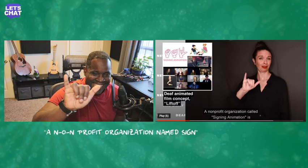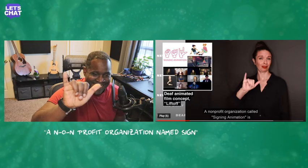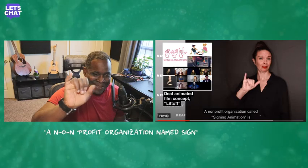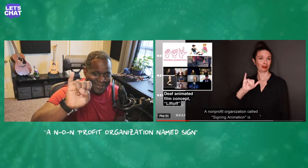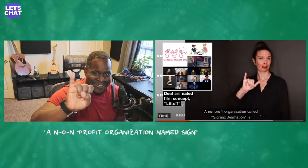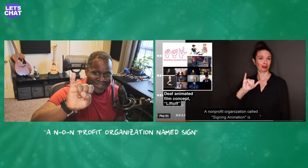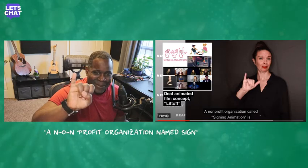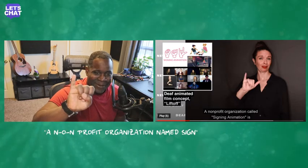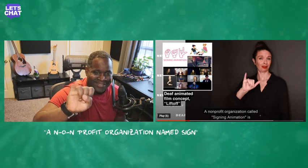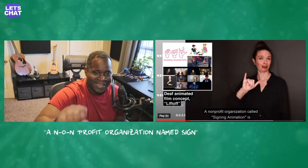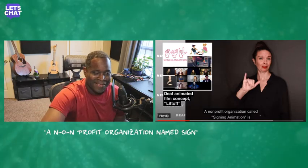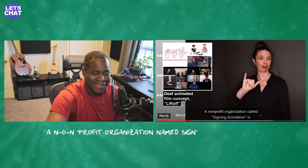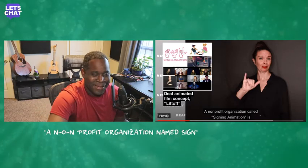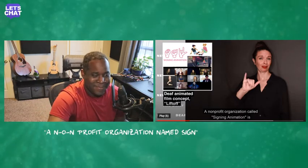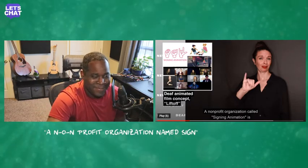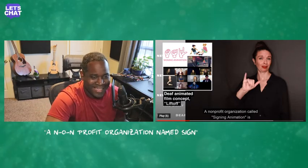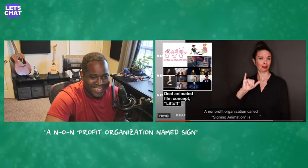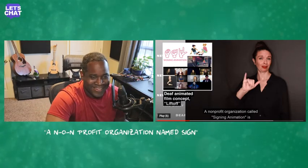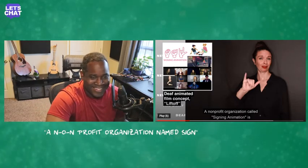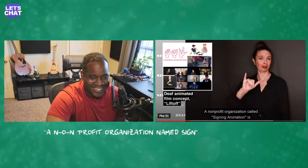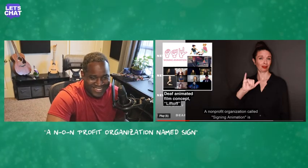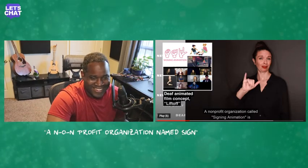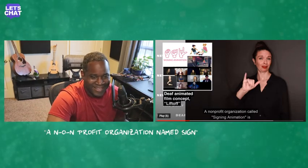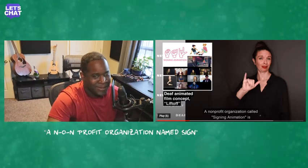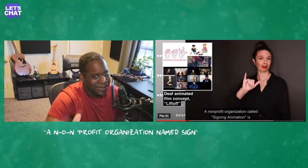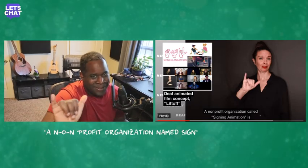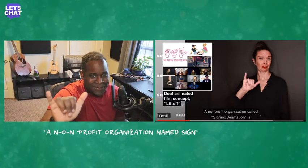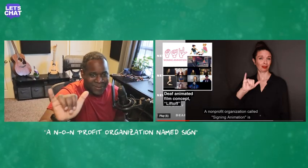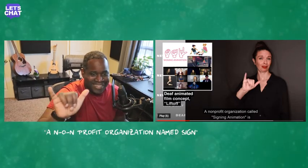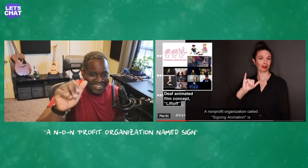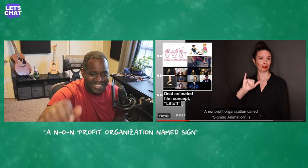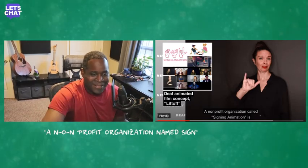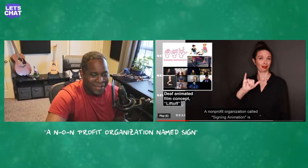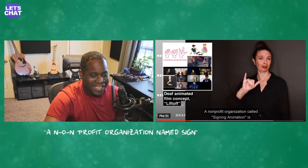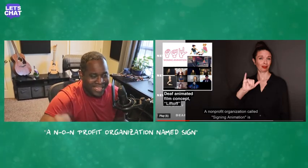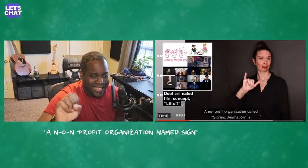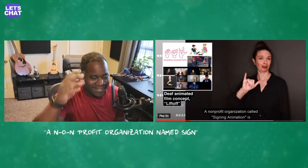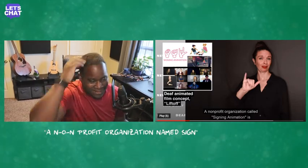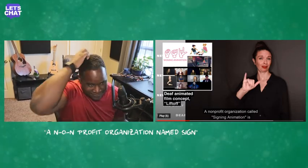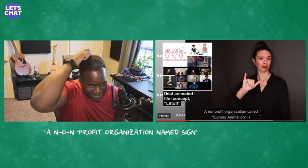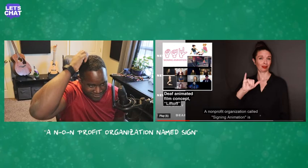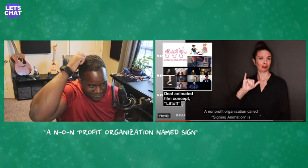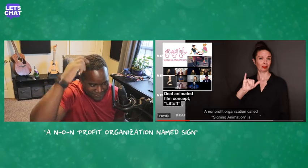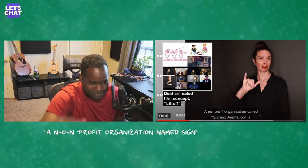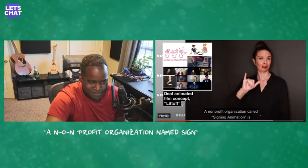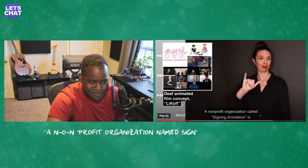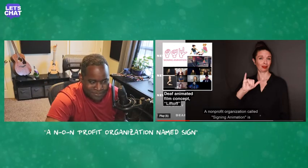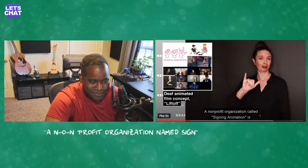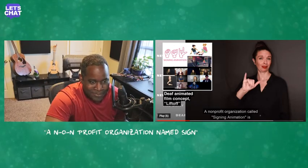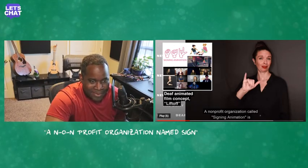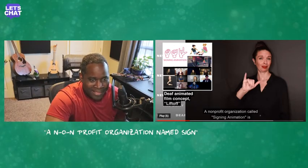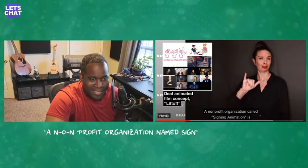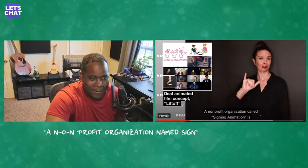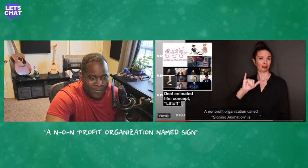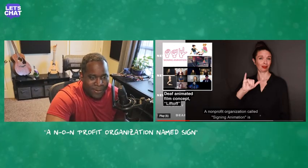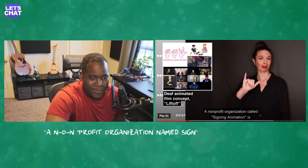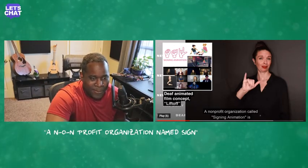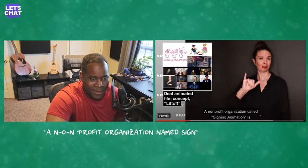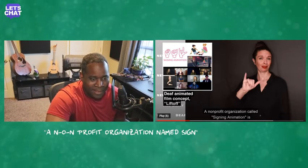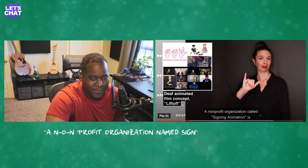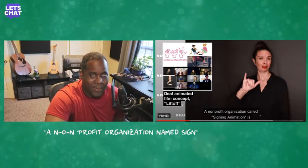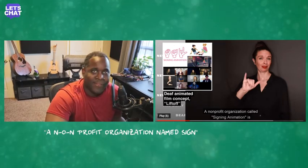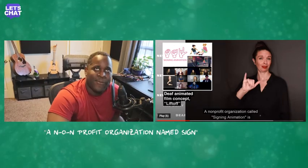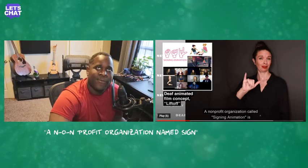ooh. I? Or you want to tighten that up? Nah, you're good. You're good. But it gets a little faster. Like,